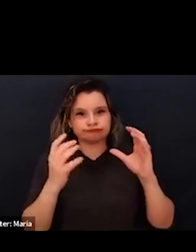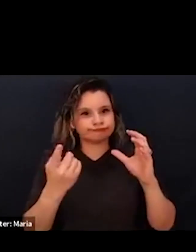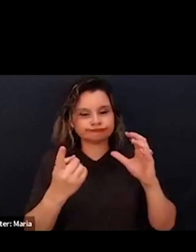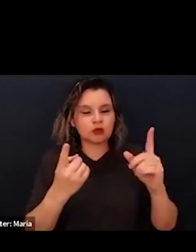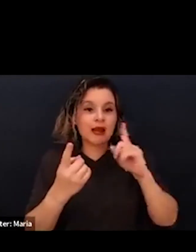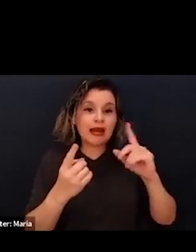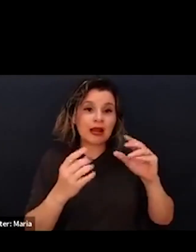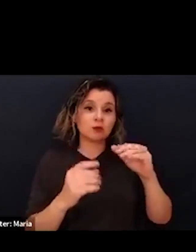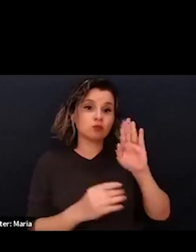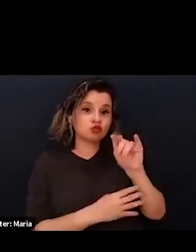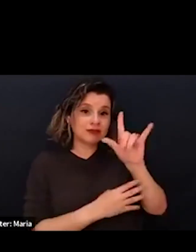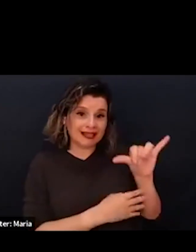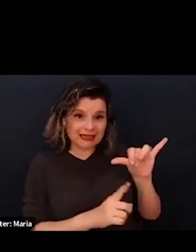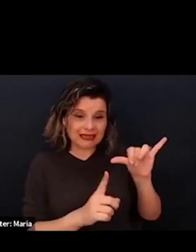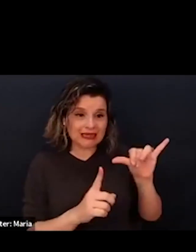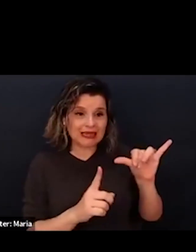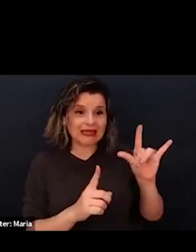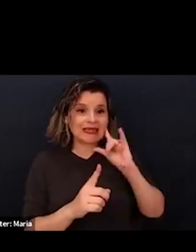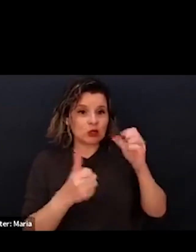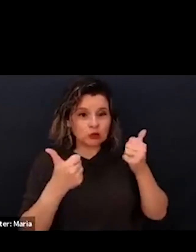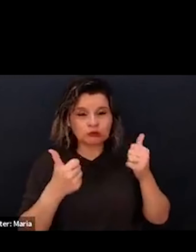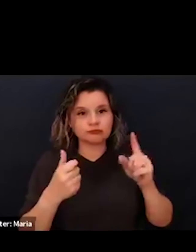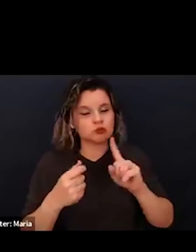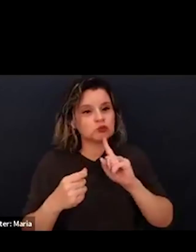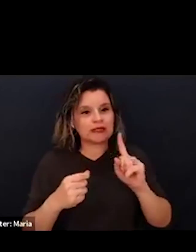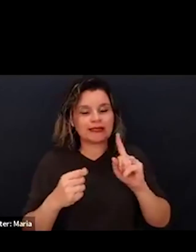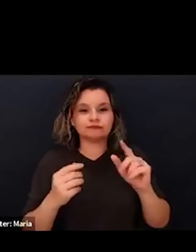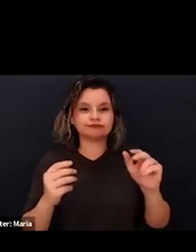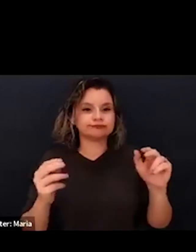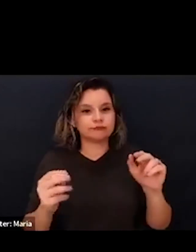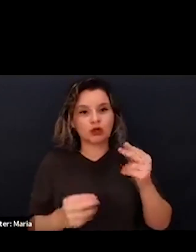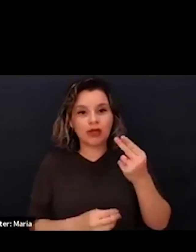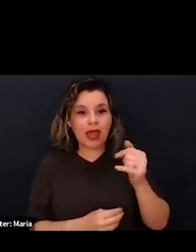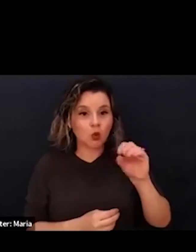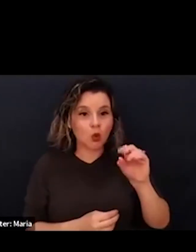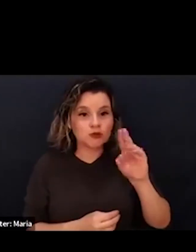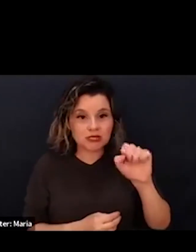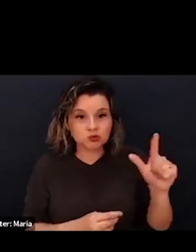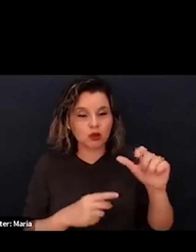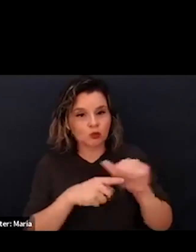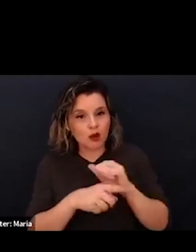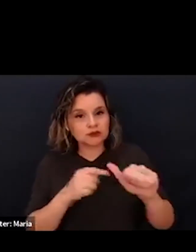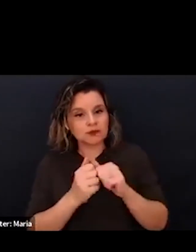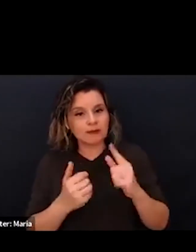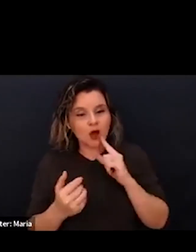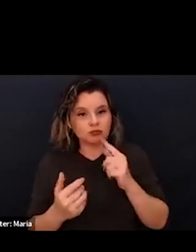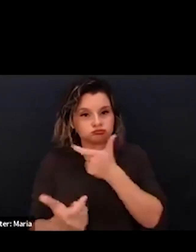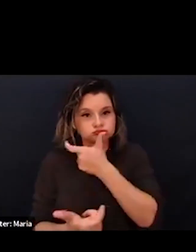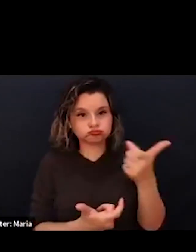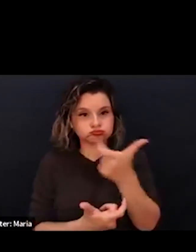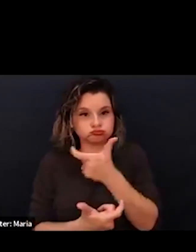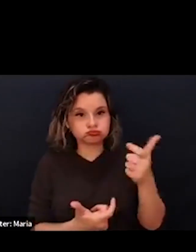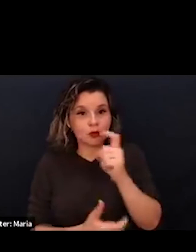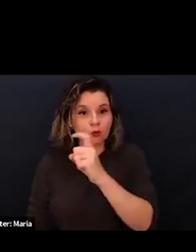of brutality that is enshrined in normative heterosexual practice around the consumption of pornography,